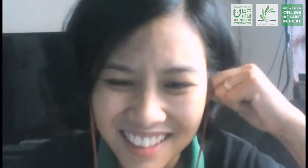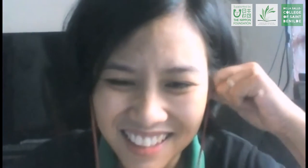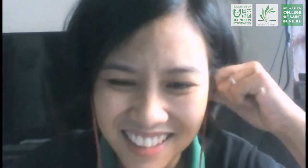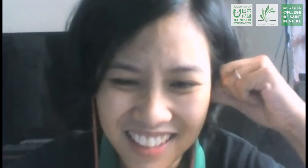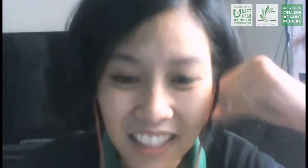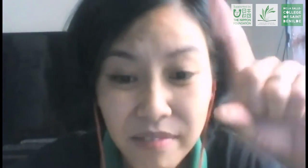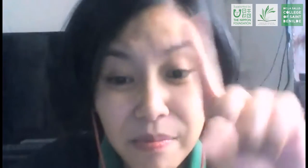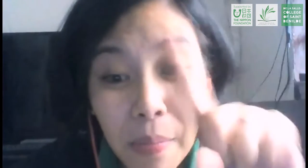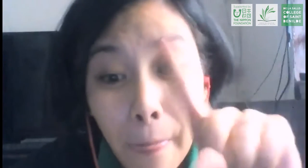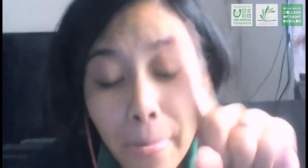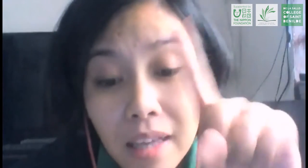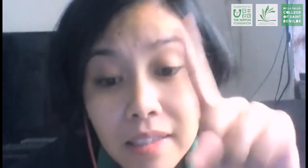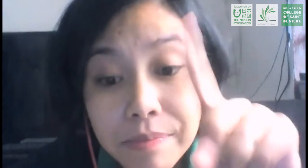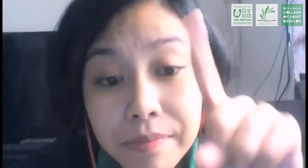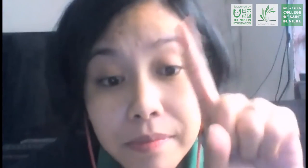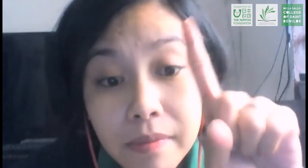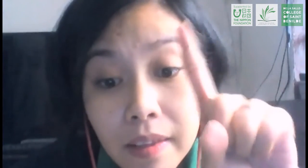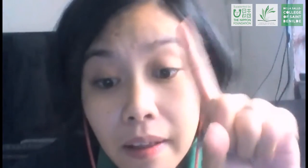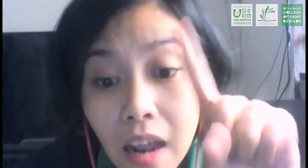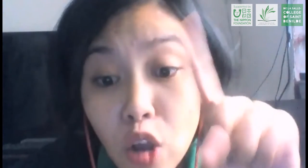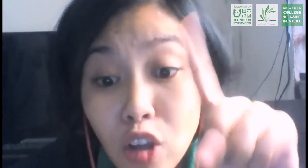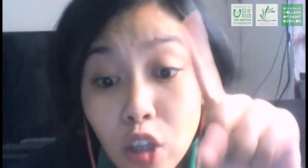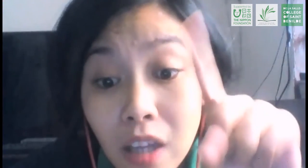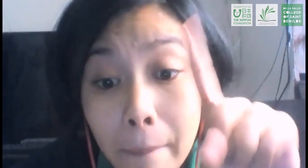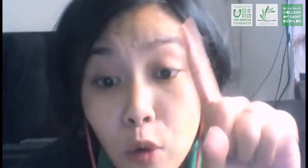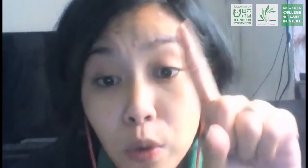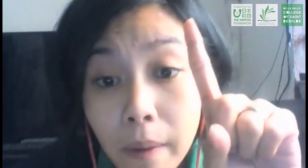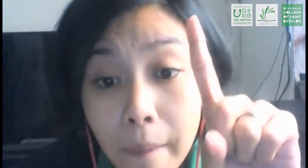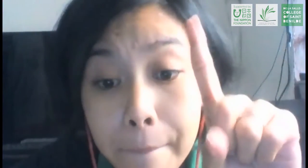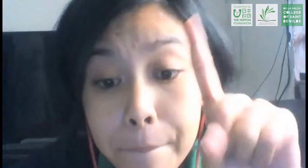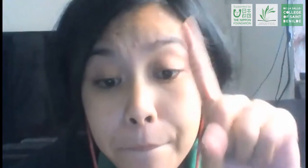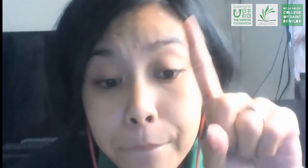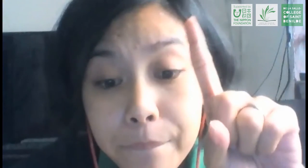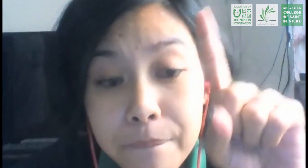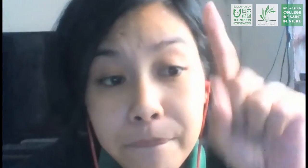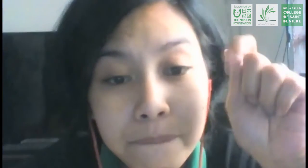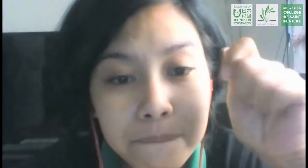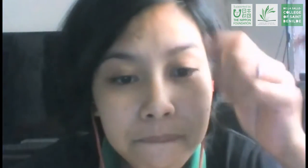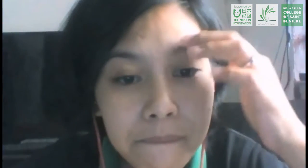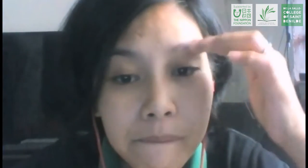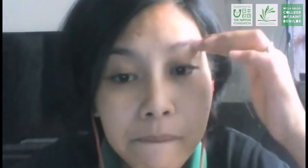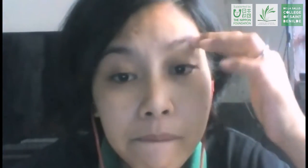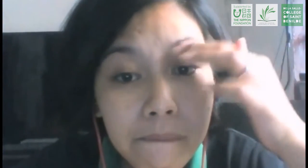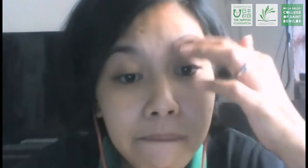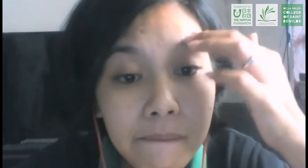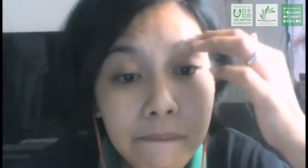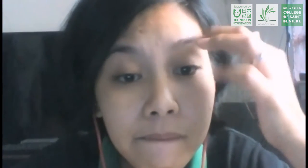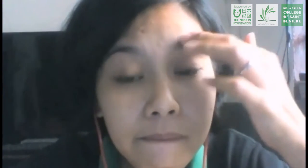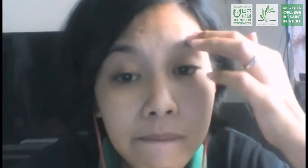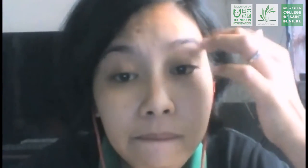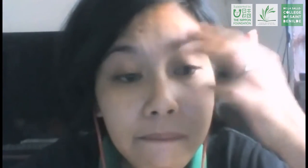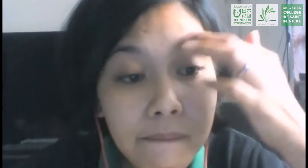Or sorry, it's a different dynamic in high school rather. So in elementary school, you would have that kind of teacher student